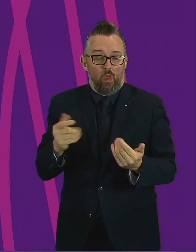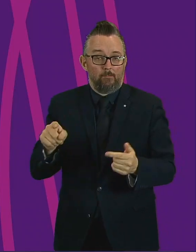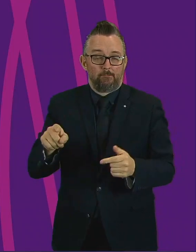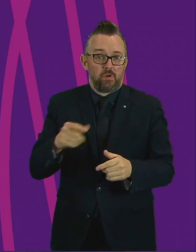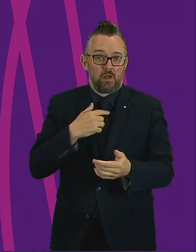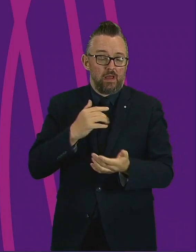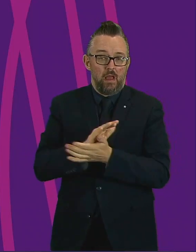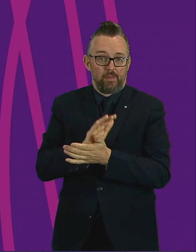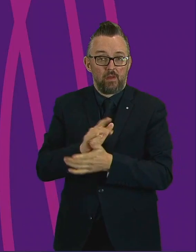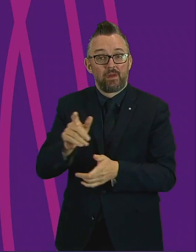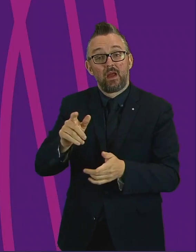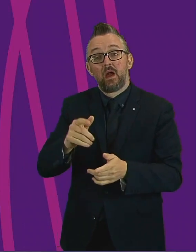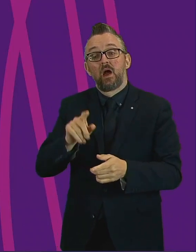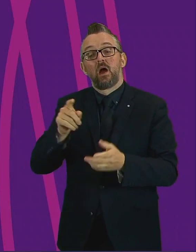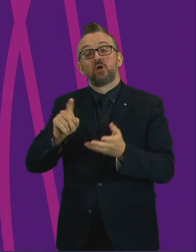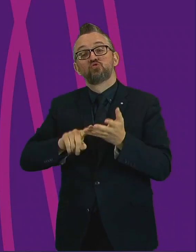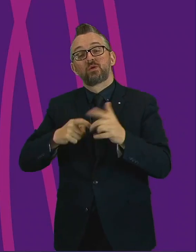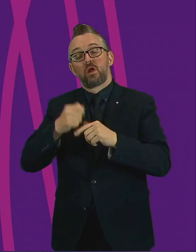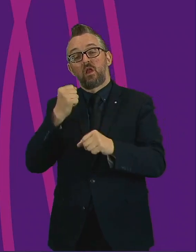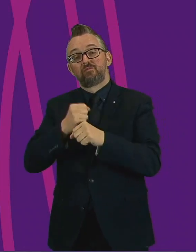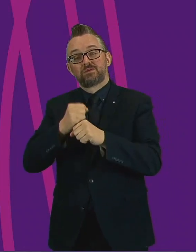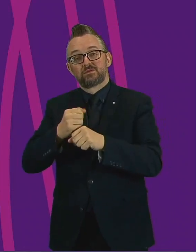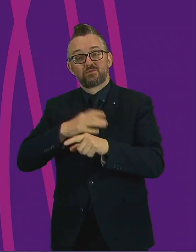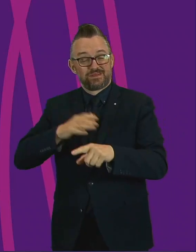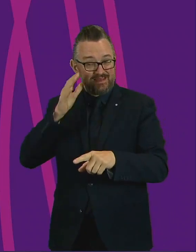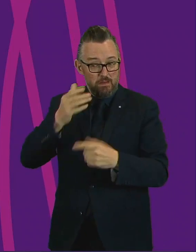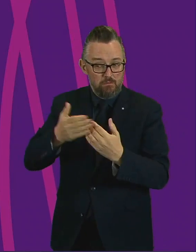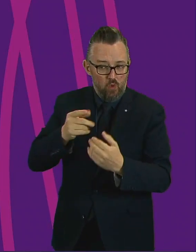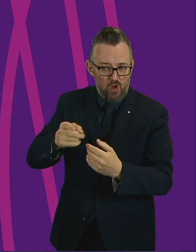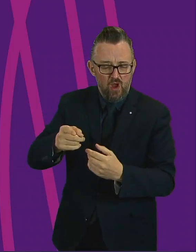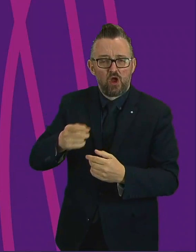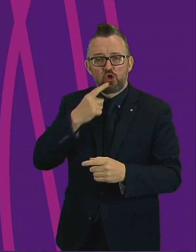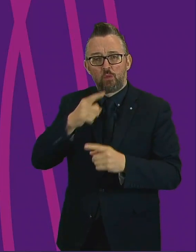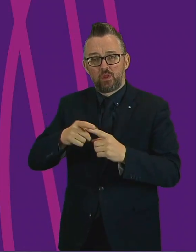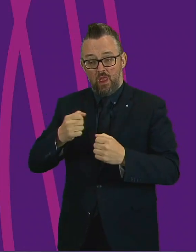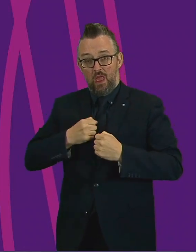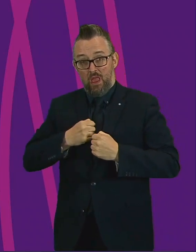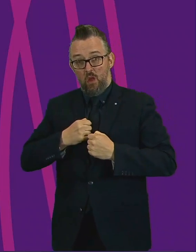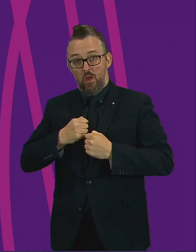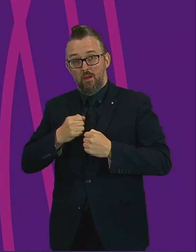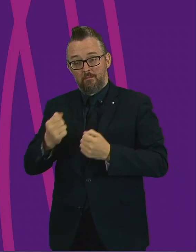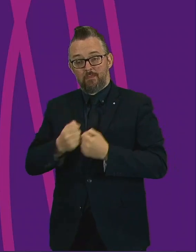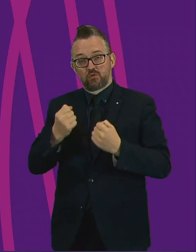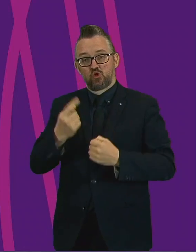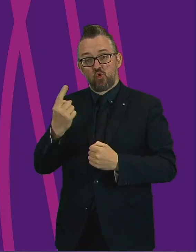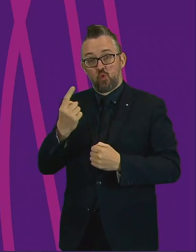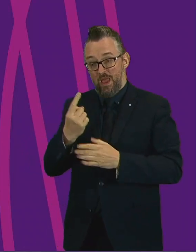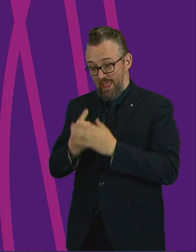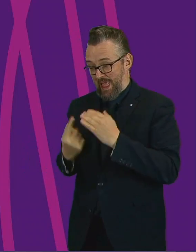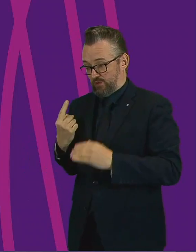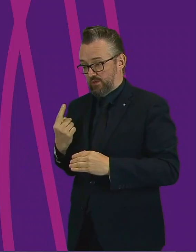I look forward to also hearing from the UK Government about what more can be done through reserve powers to ensure that people who are isolating don't lose out